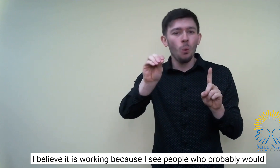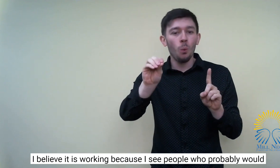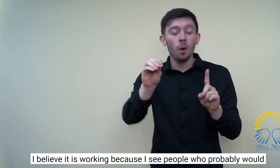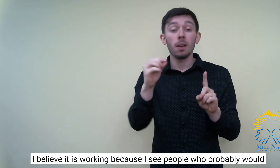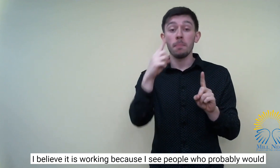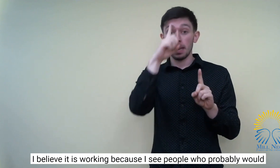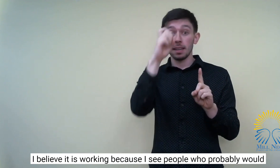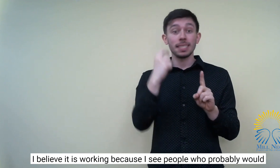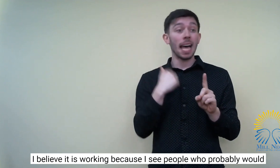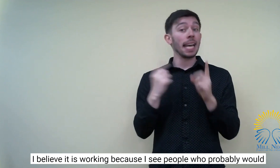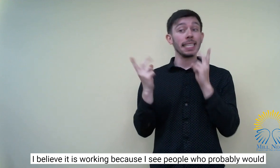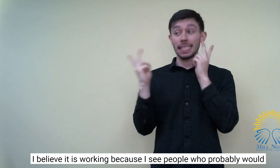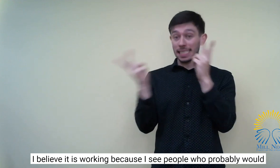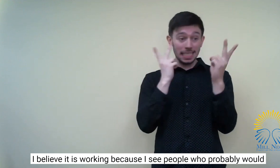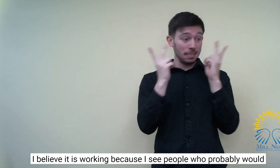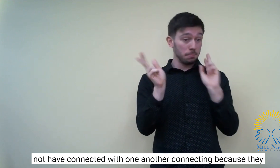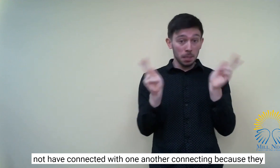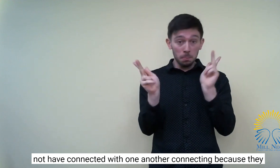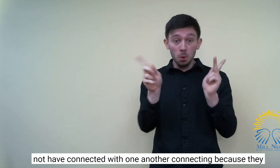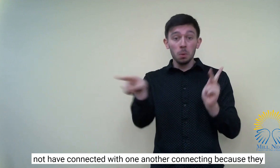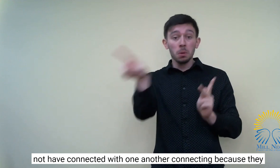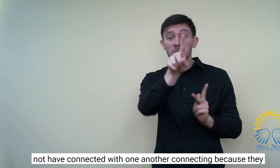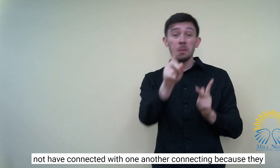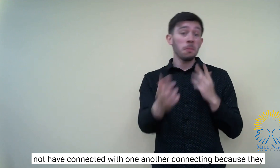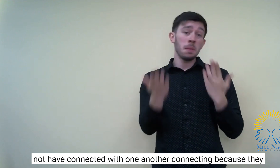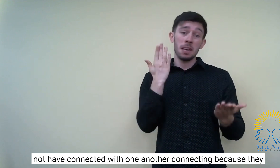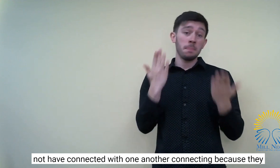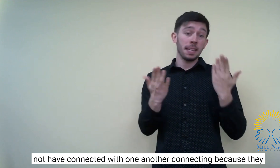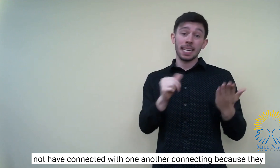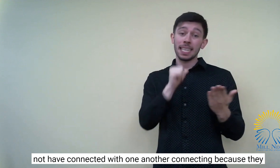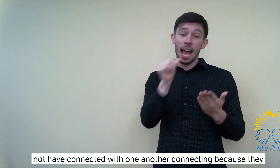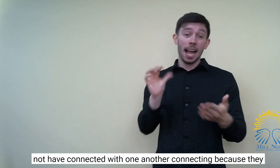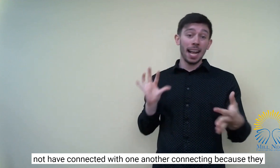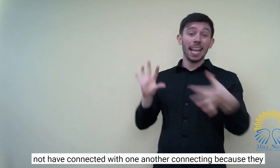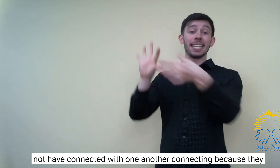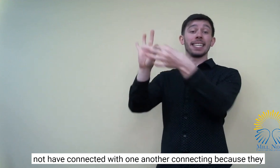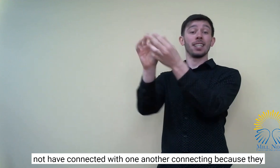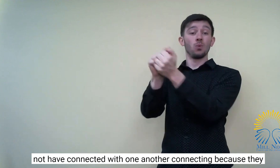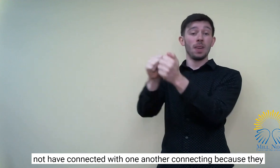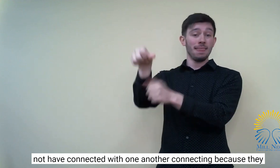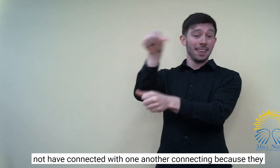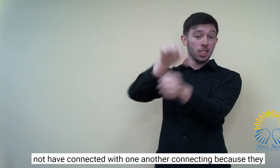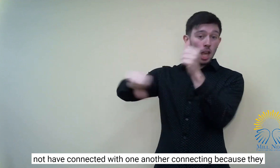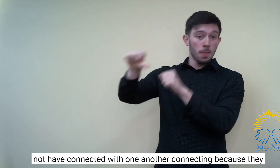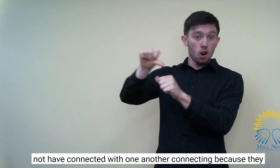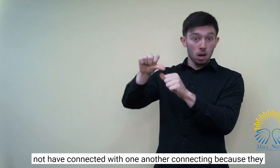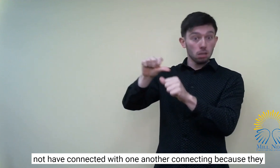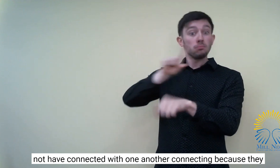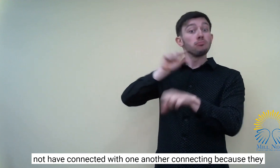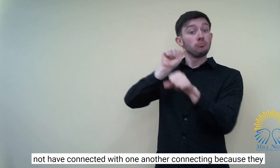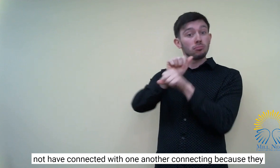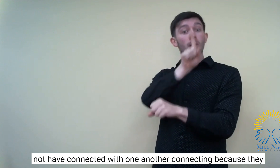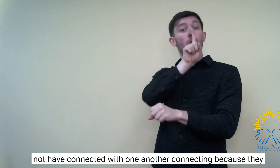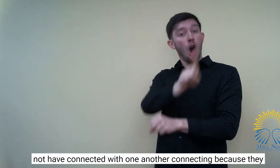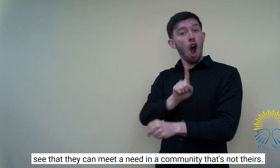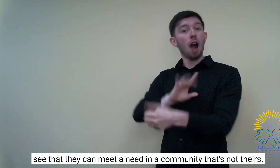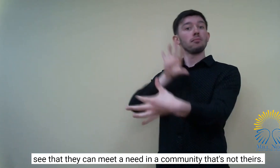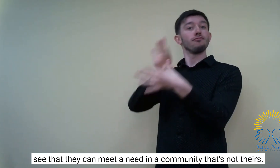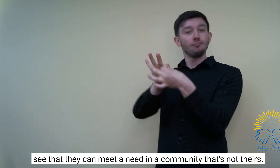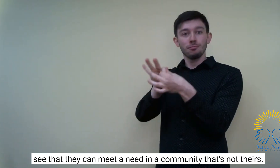see people who probably would not have connected with one another connecting because they see that they